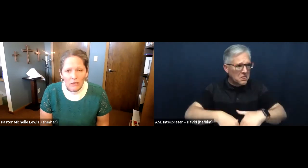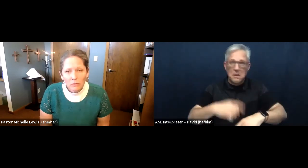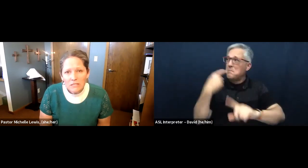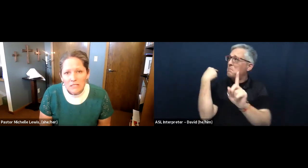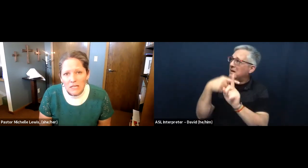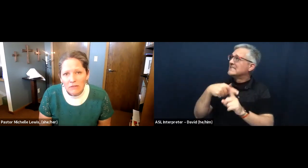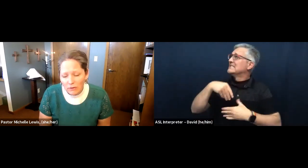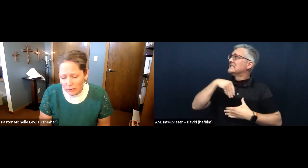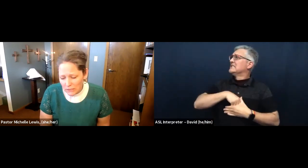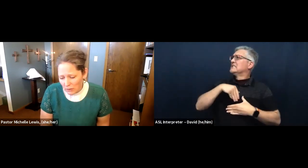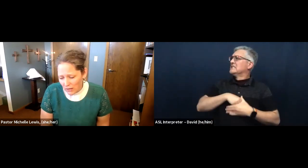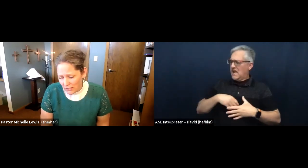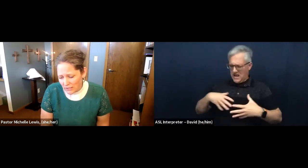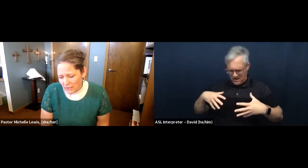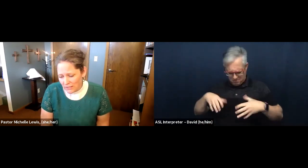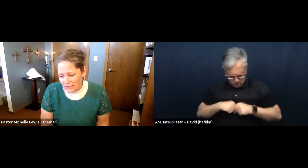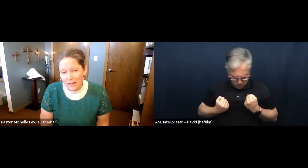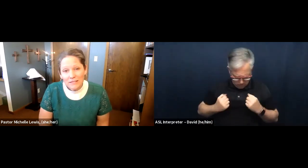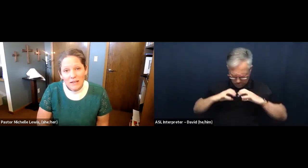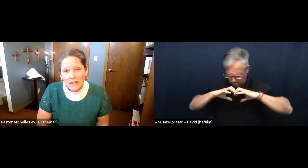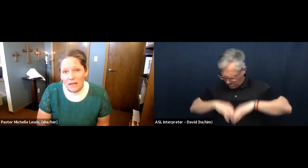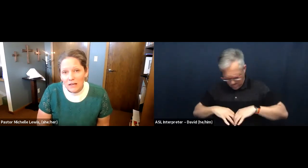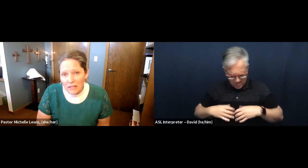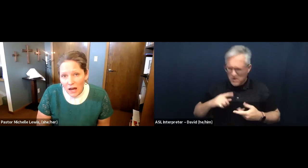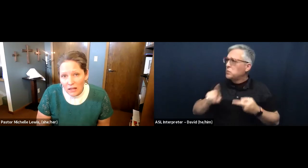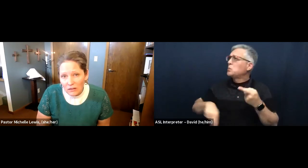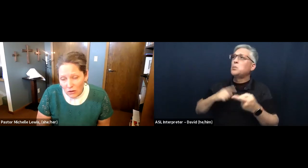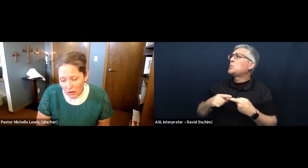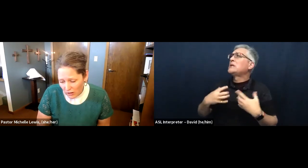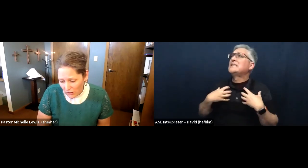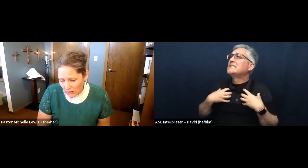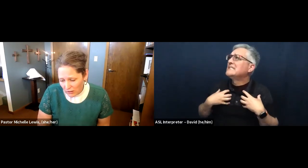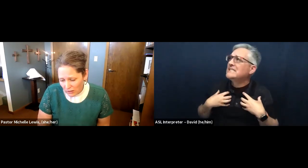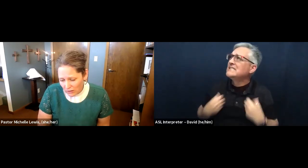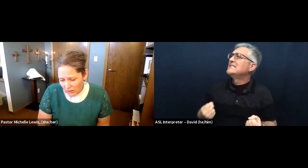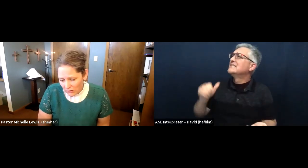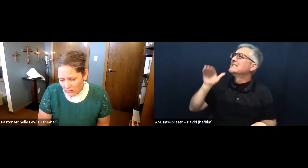And we receive a response that says, not long,